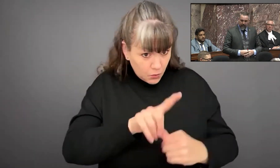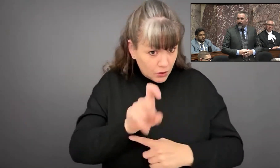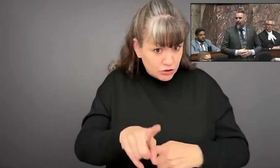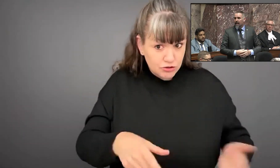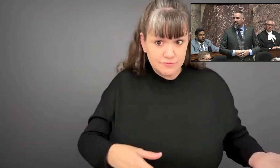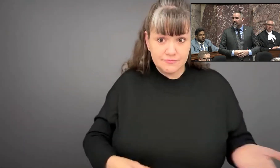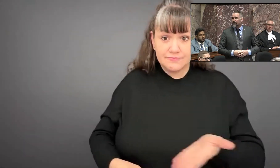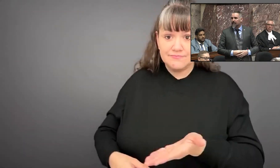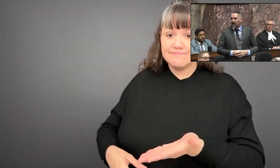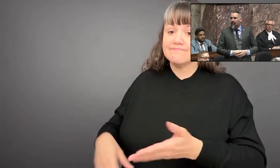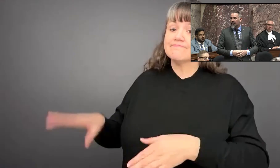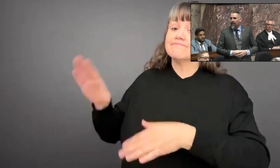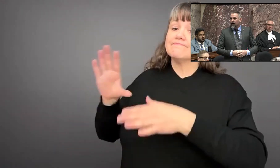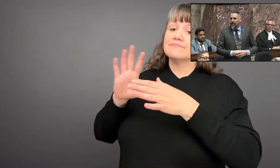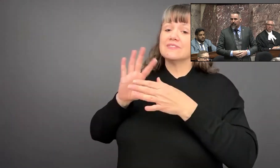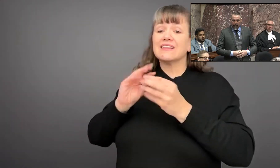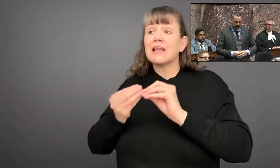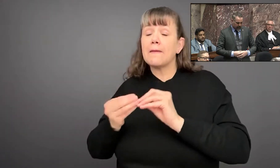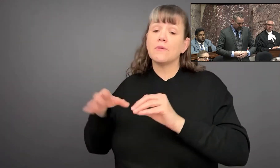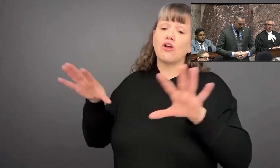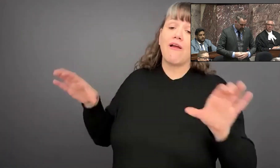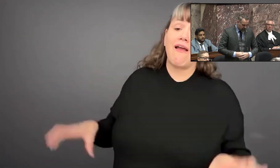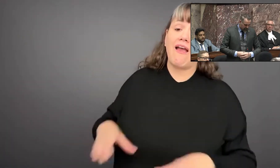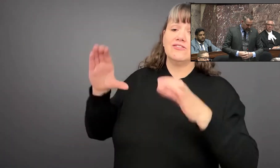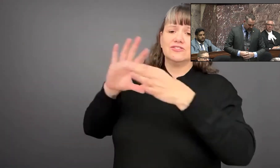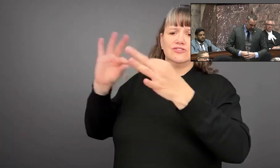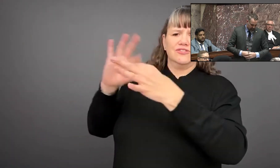children are still vanishing from care.